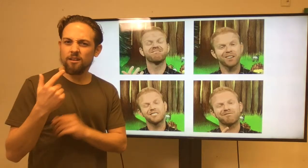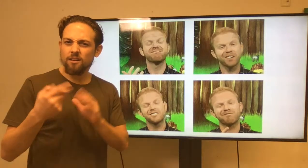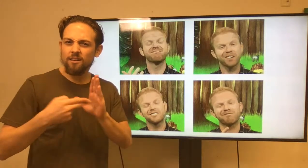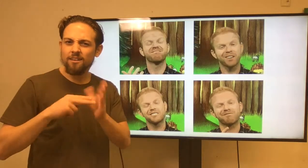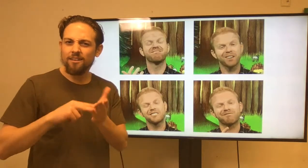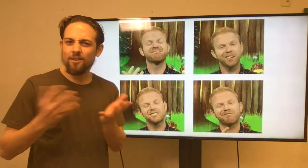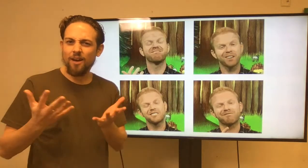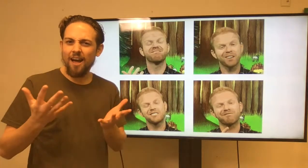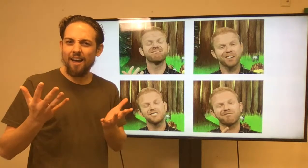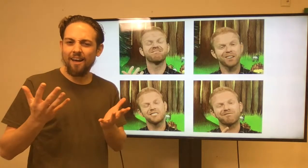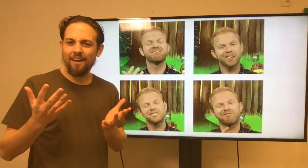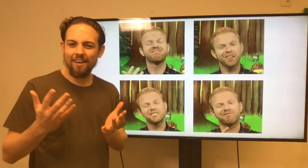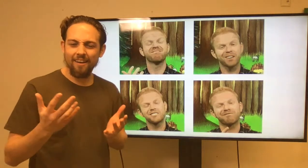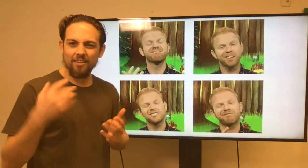It's his face.